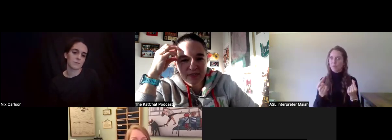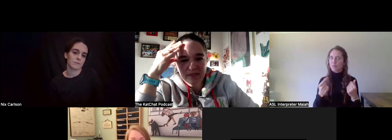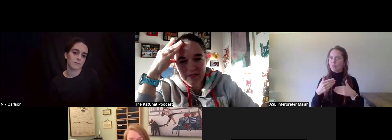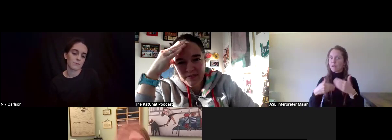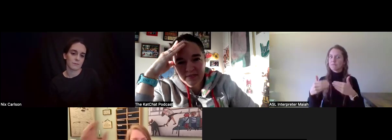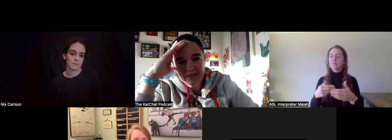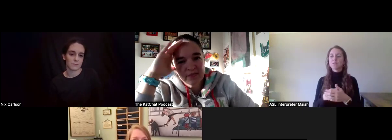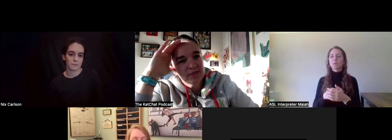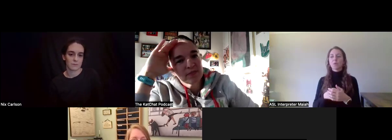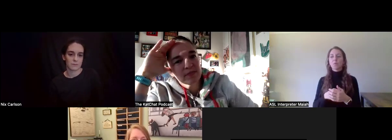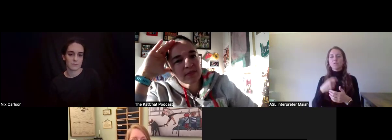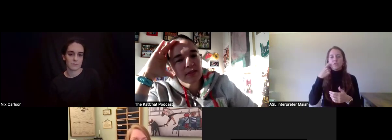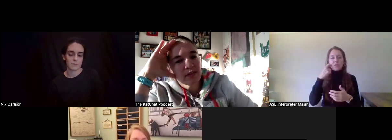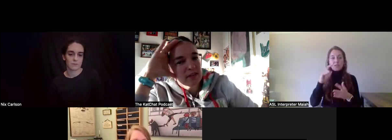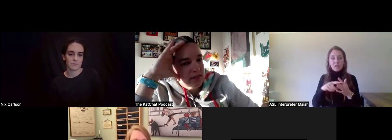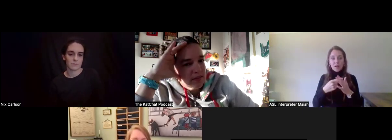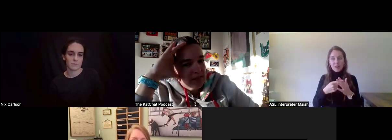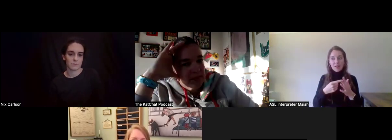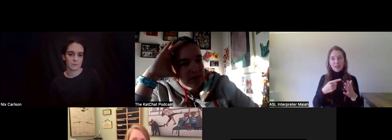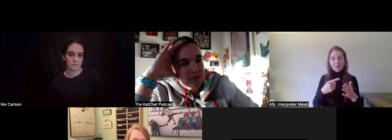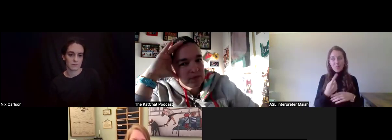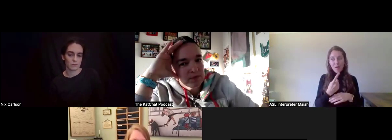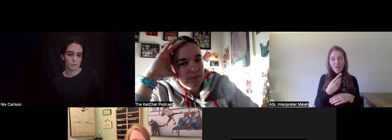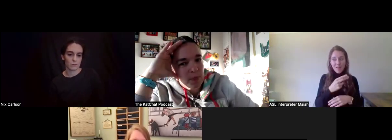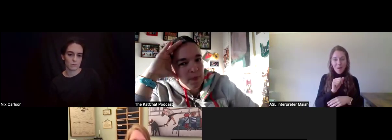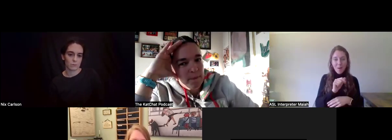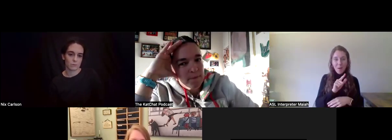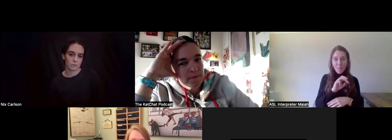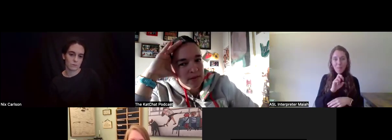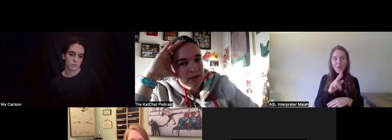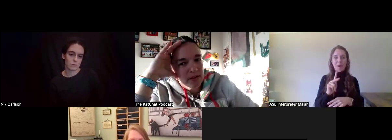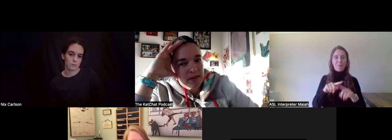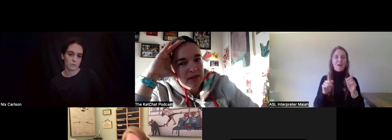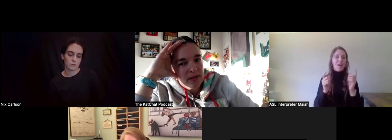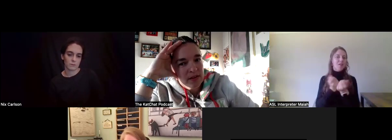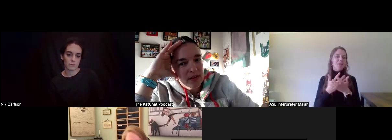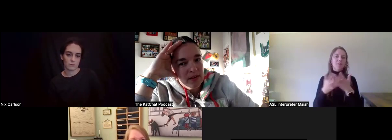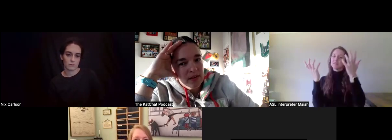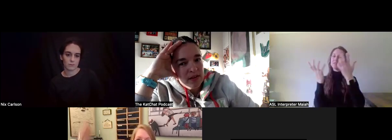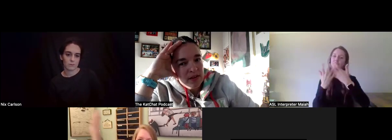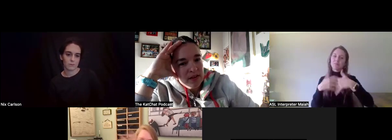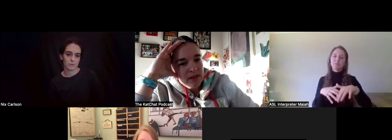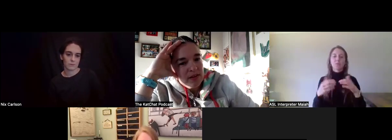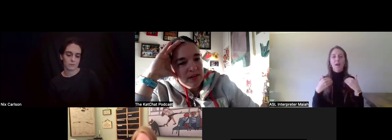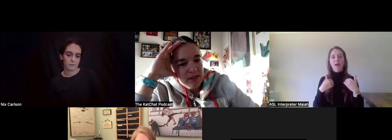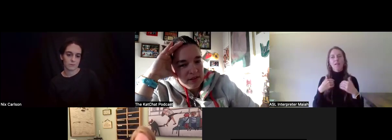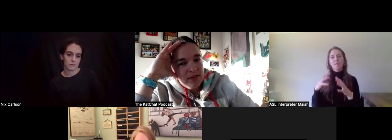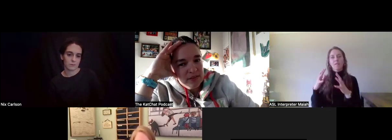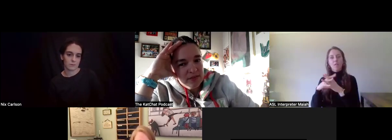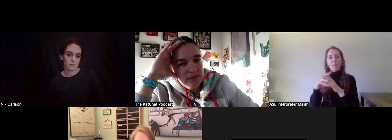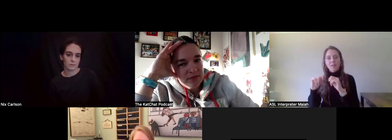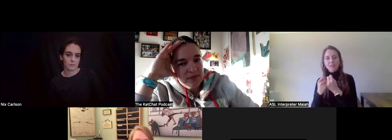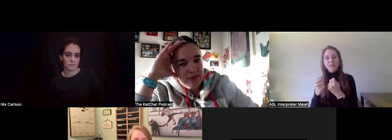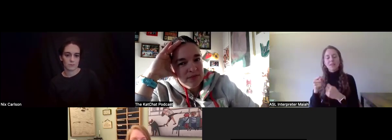one hallmark of it all. It was almost like all the stars aligned, right? So you have the Kansas City Chiefs, we're headquartered in